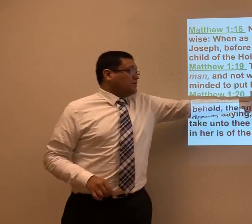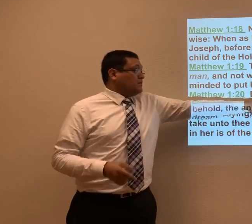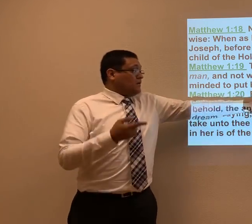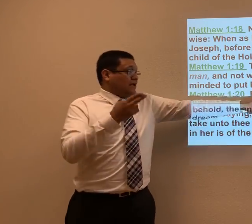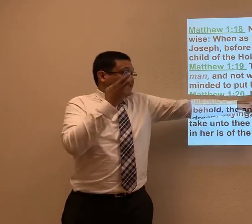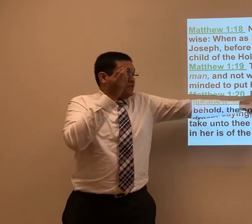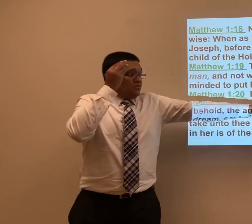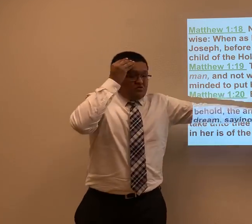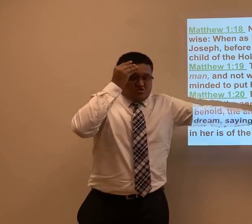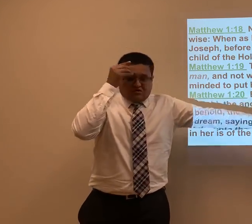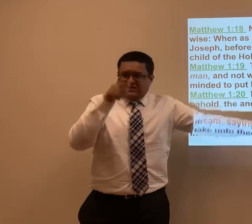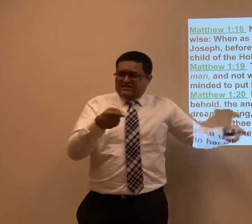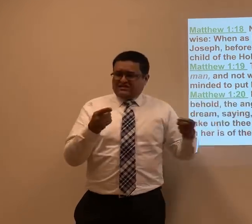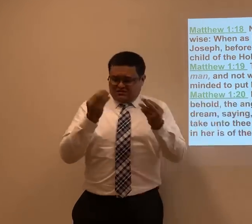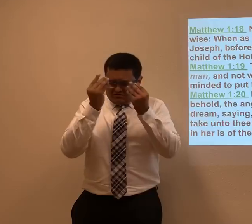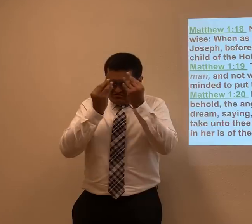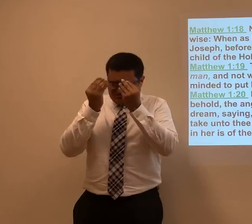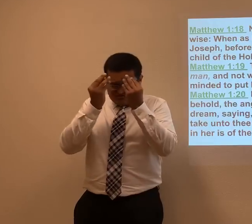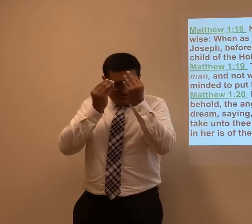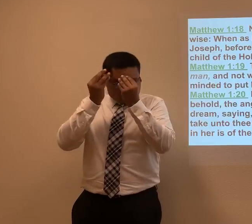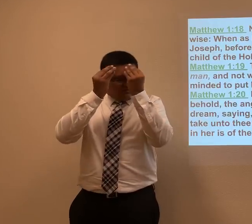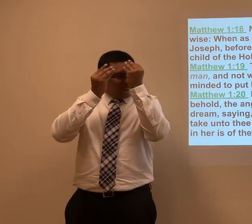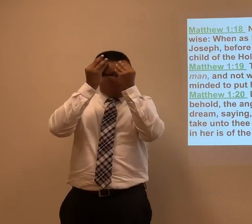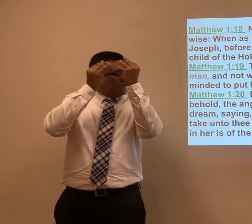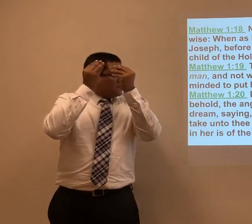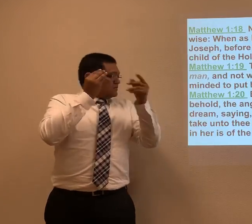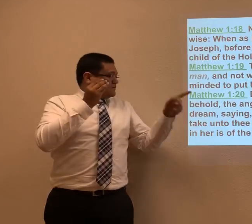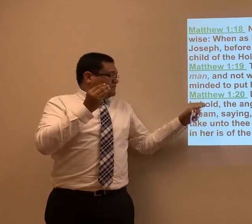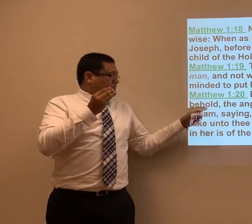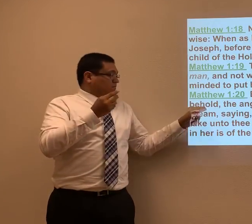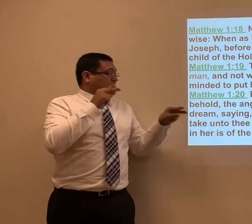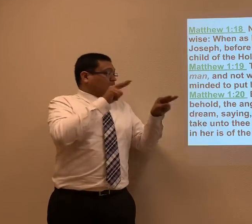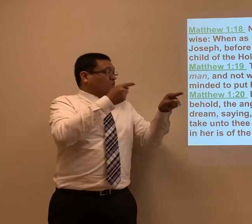so he thought about, he was mindful about putting her away privately.